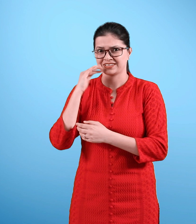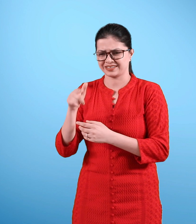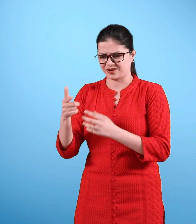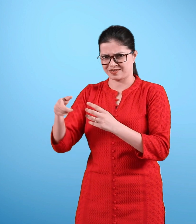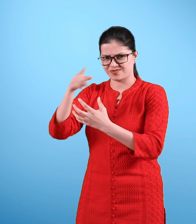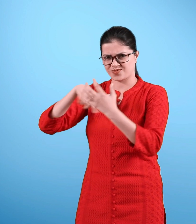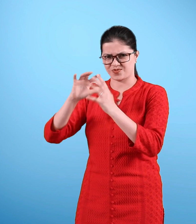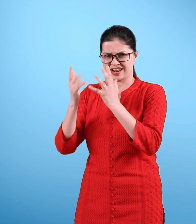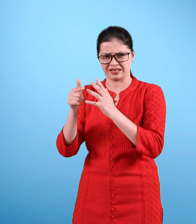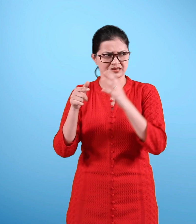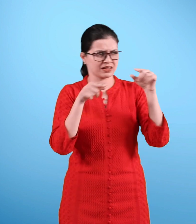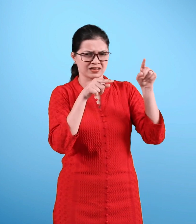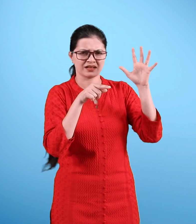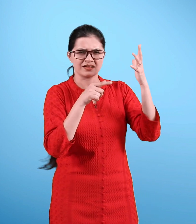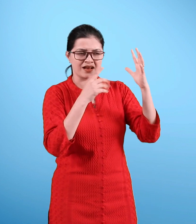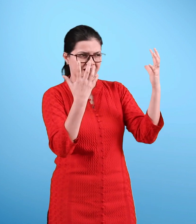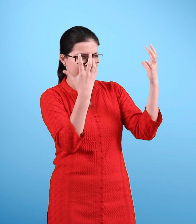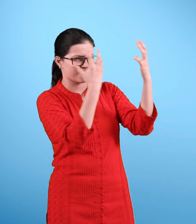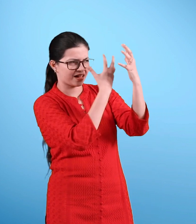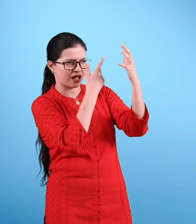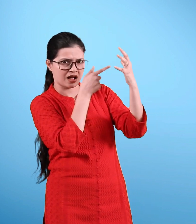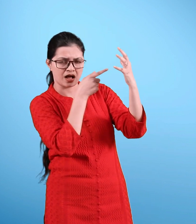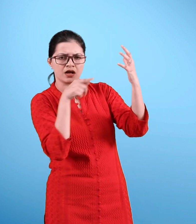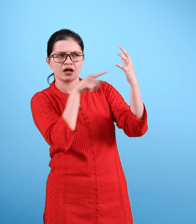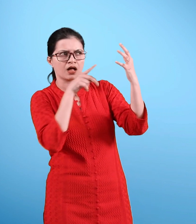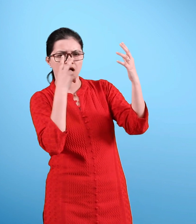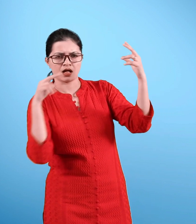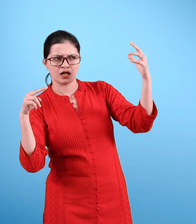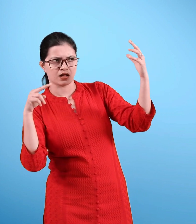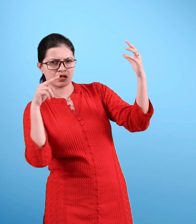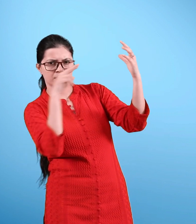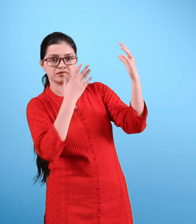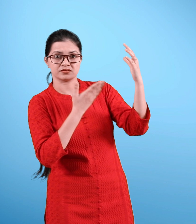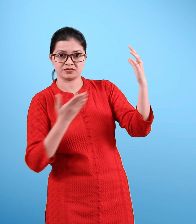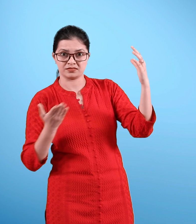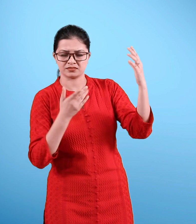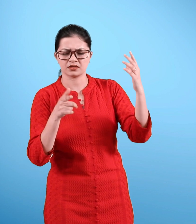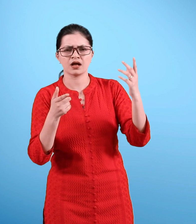Adjust your pinhole and screen to get a clear image before the eclipse is to occur.